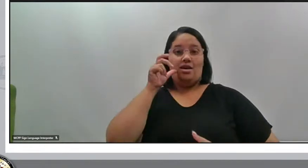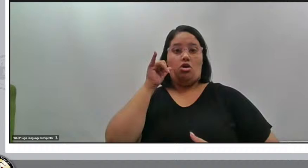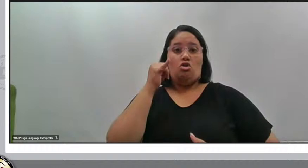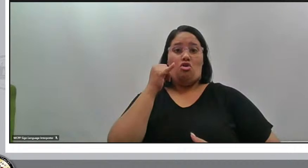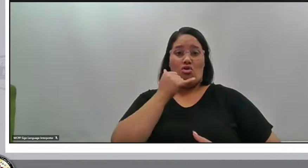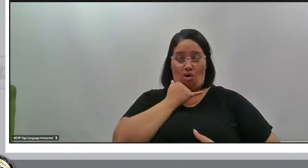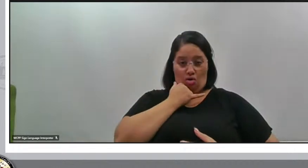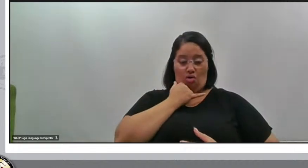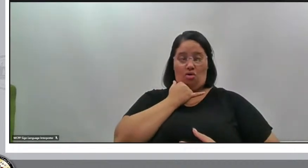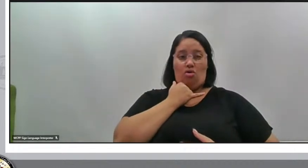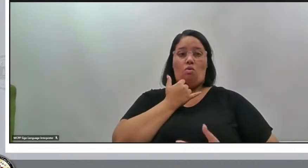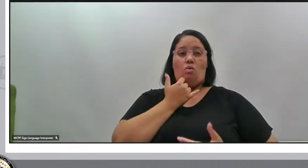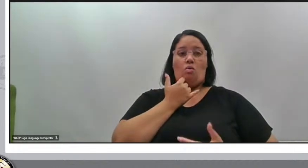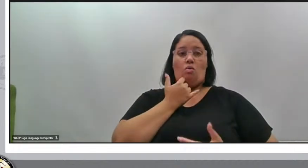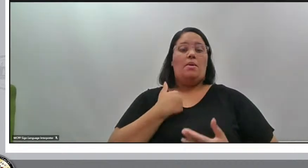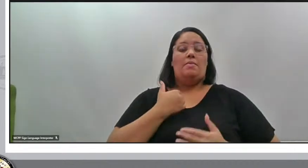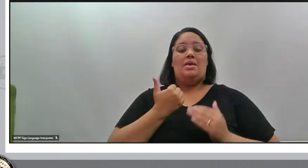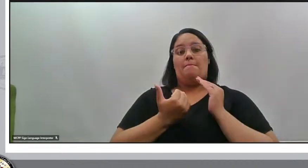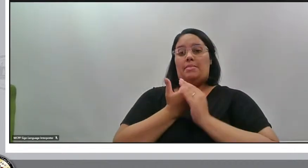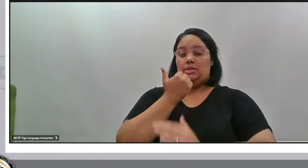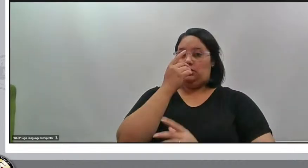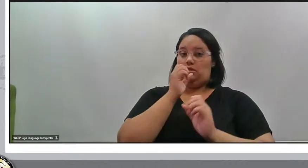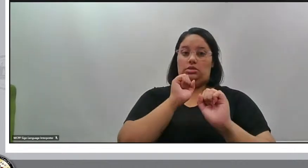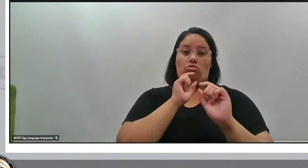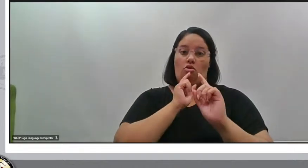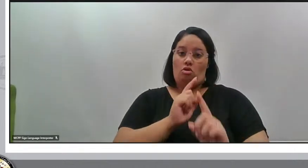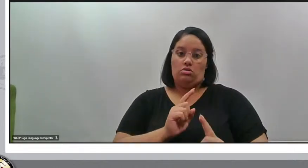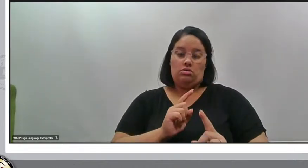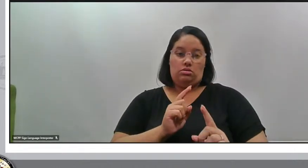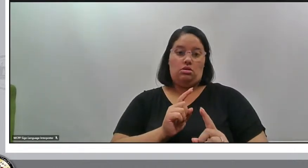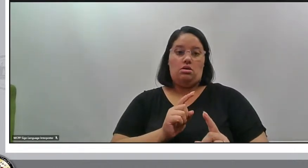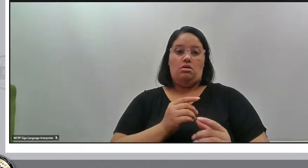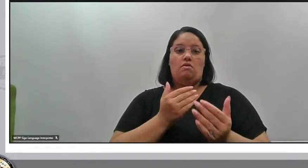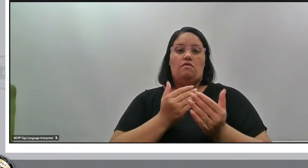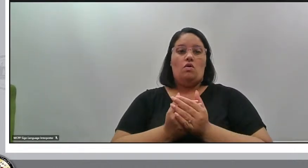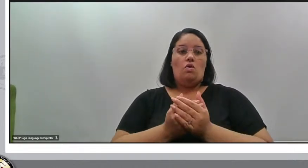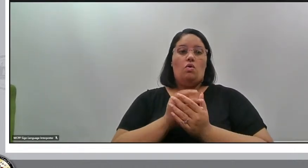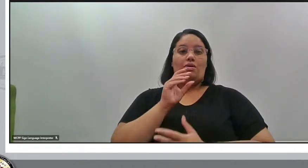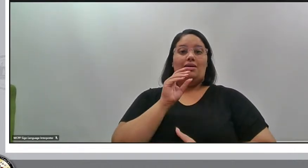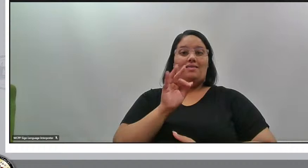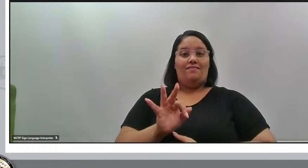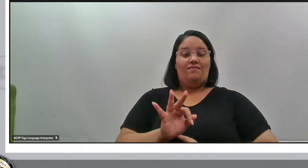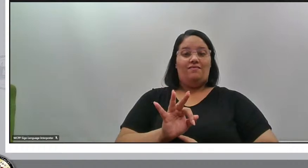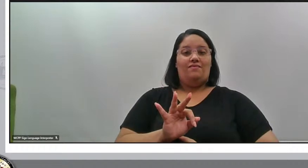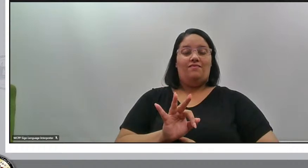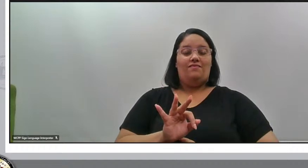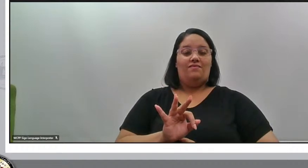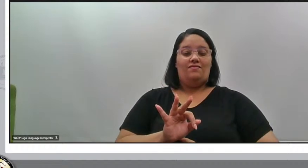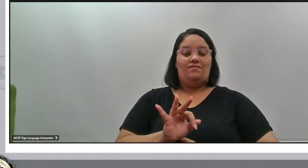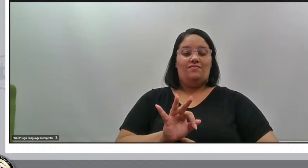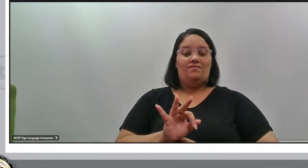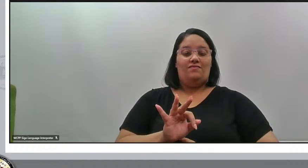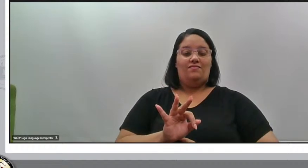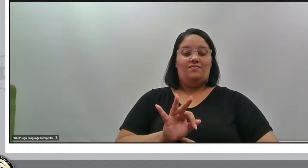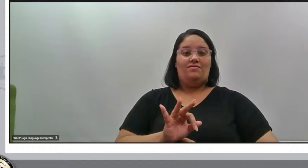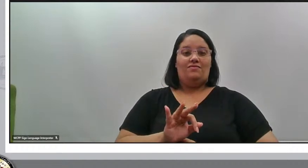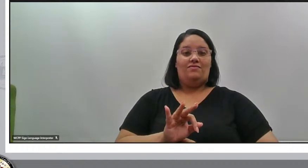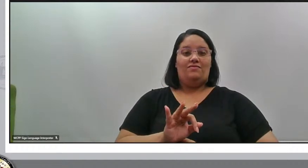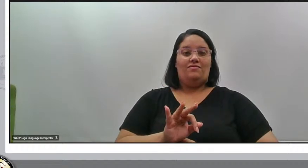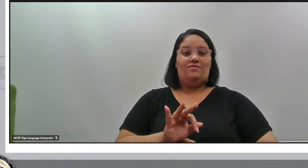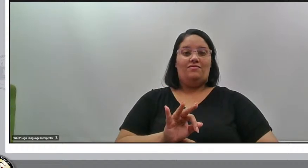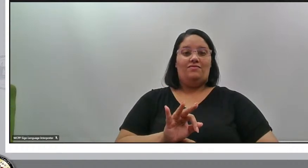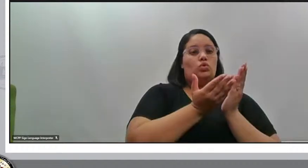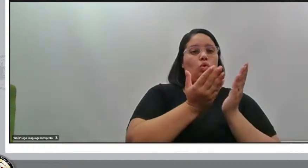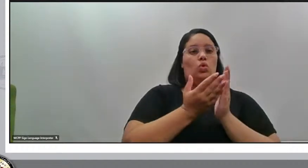incorrectly, or maybe I missed the answer regarding whether or not the program for schools and shoes need to